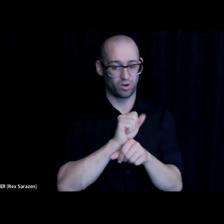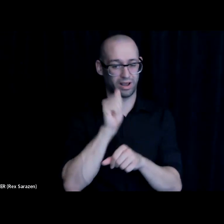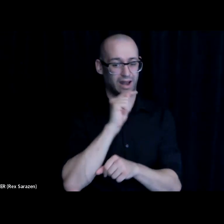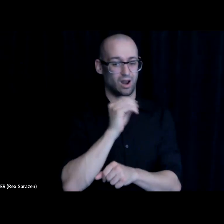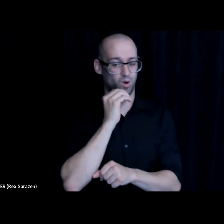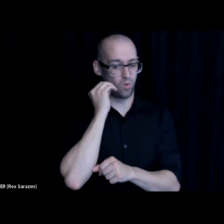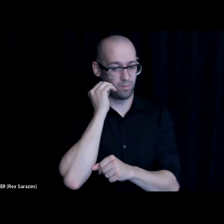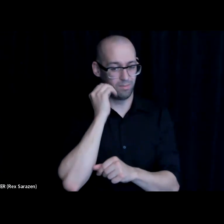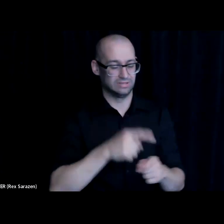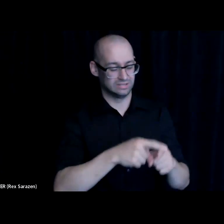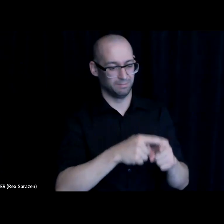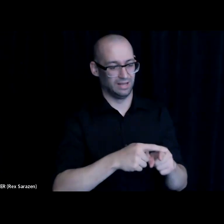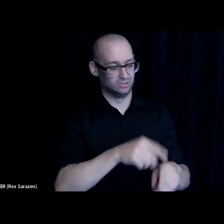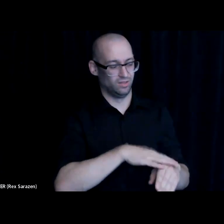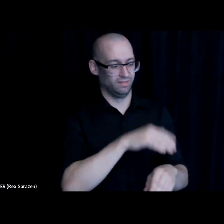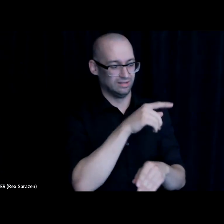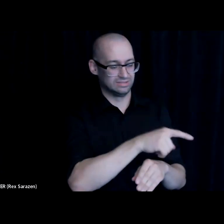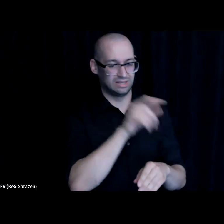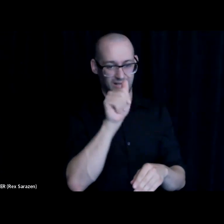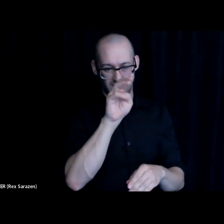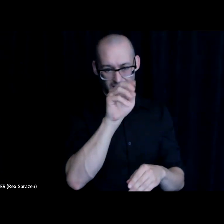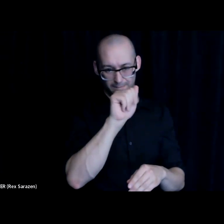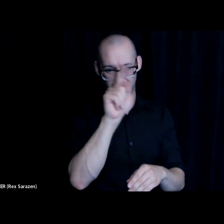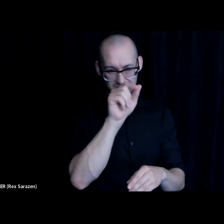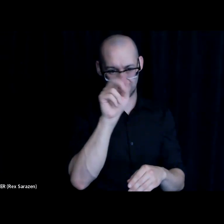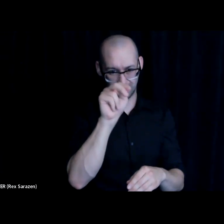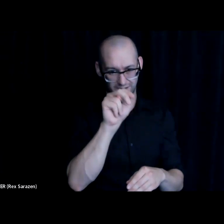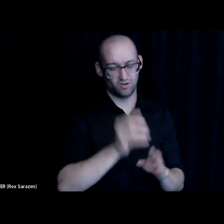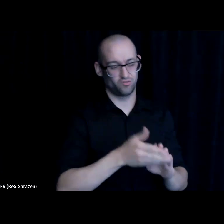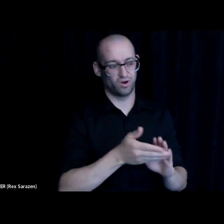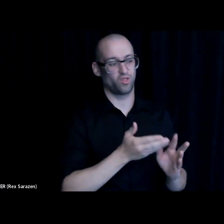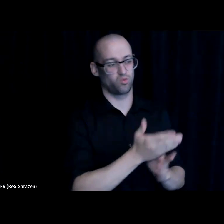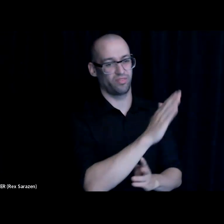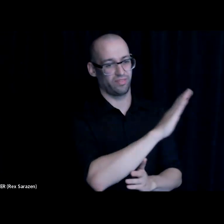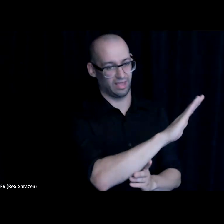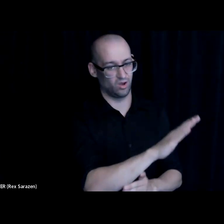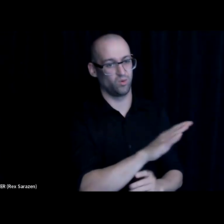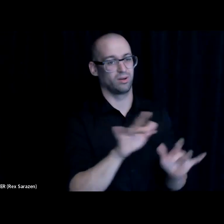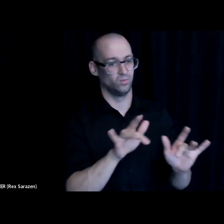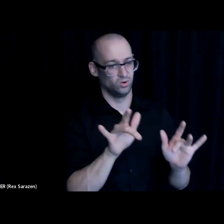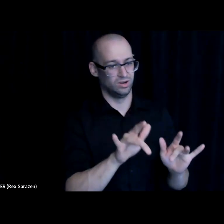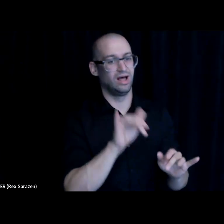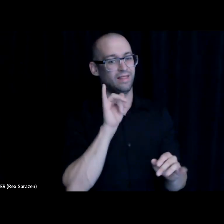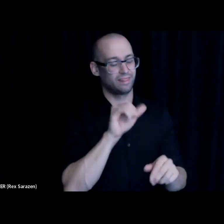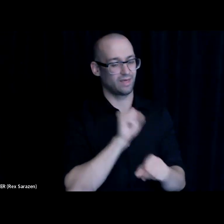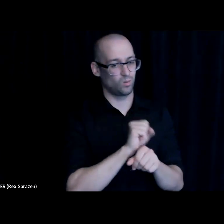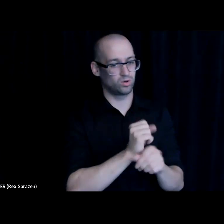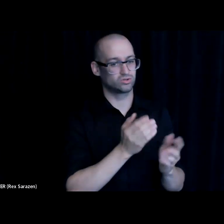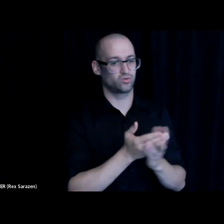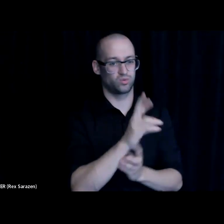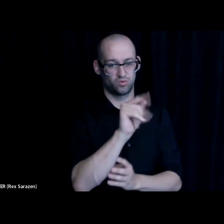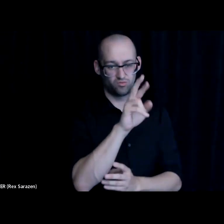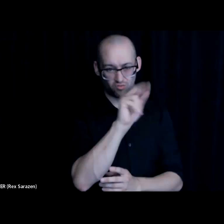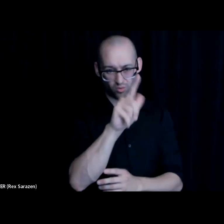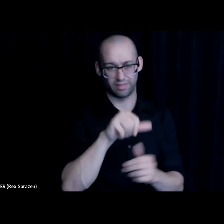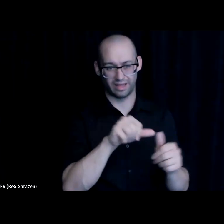server side in Amazon. And that opened the doors for so many of our students who are in rural areas. Our district